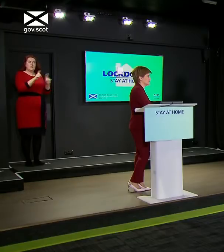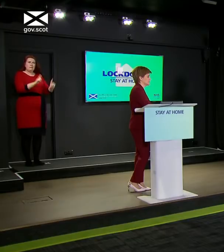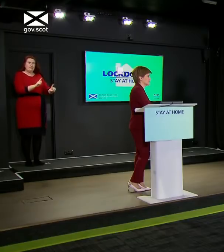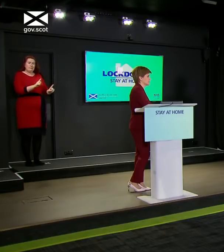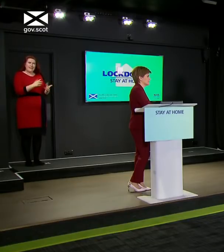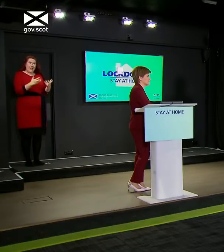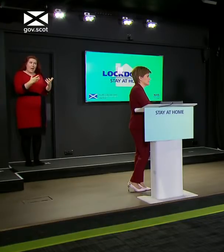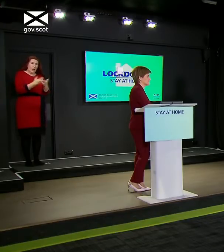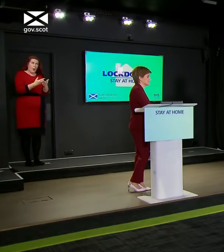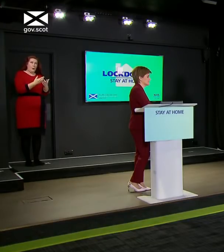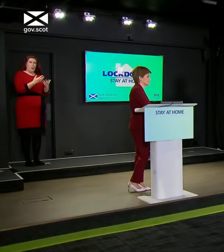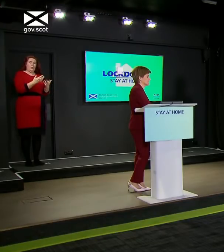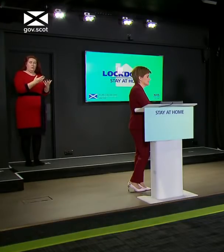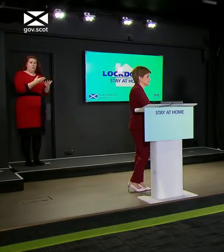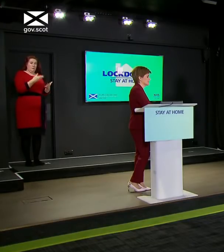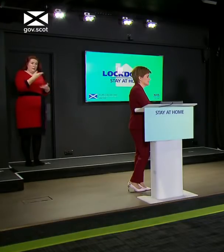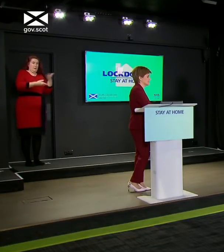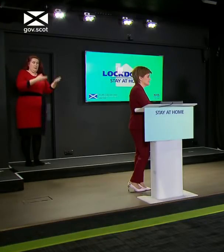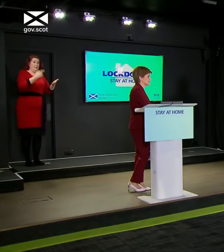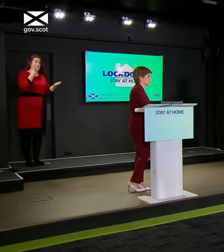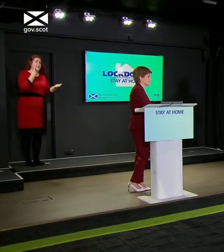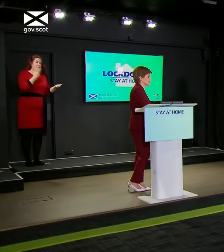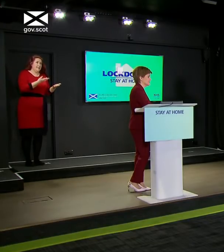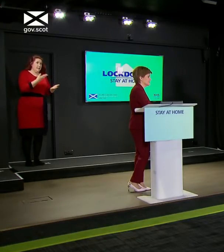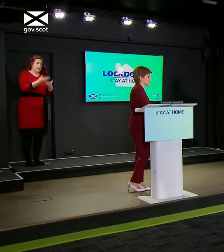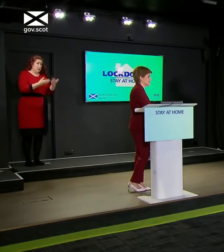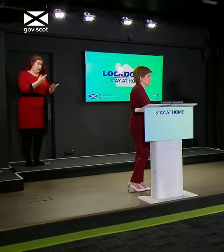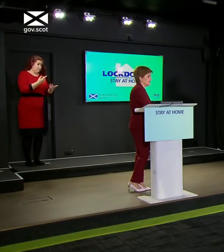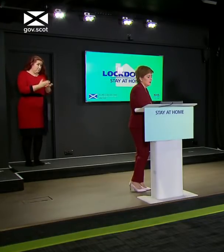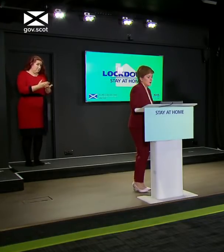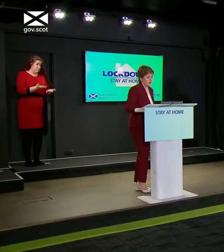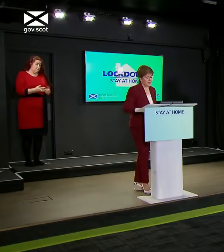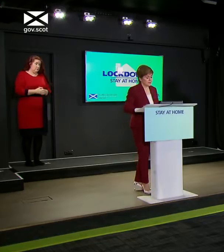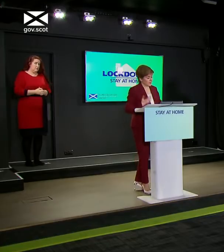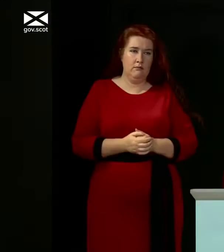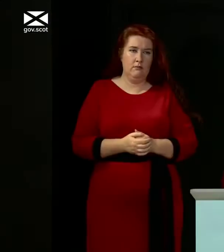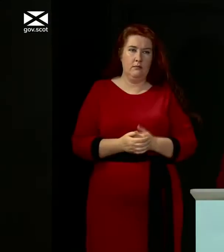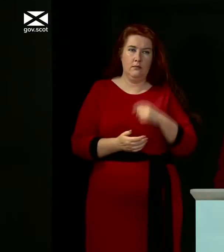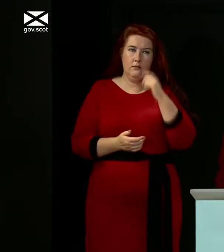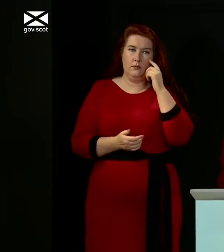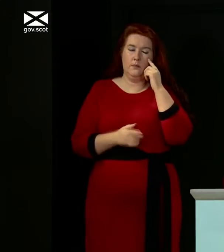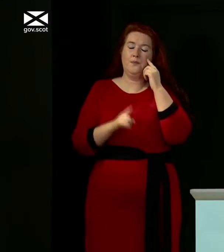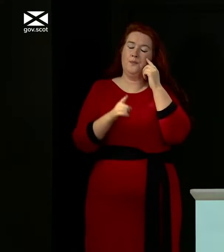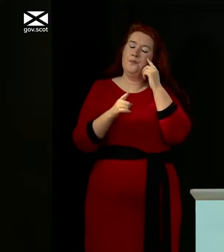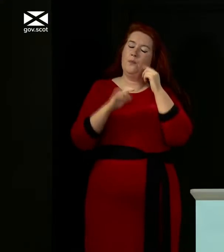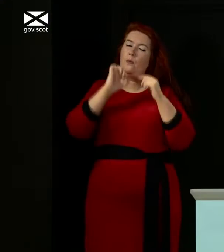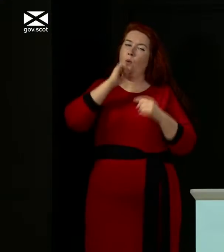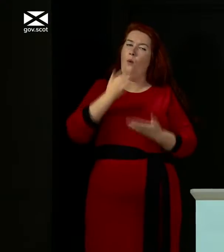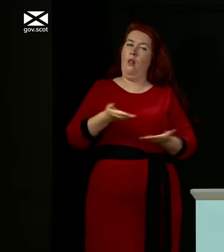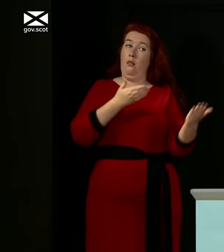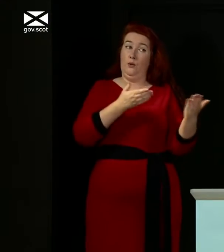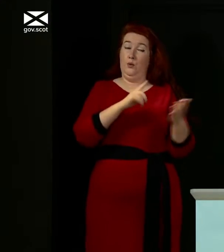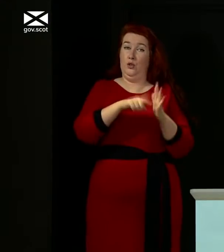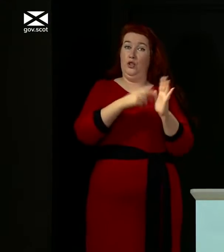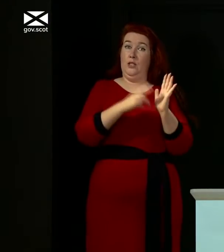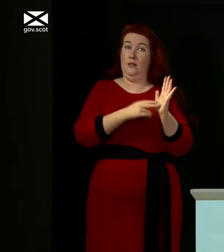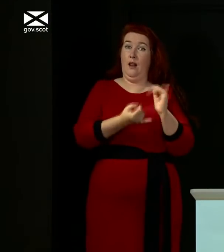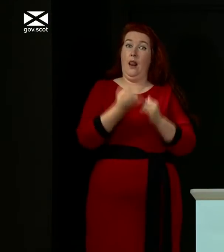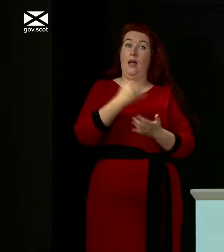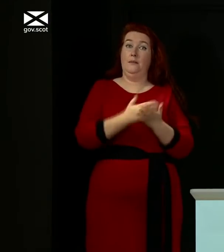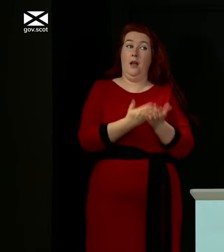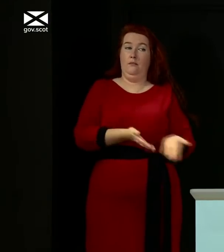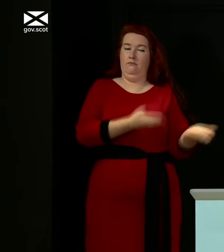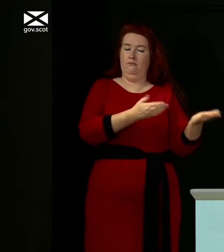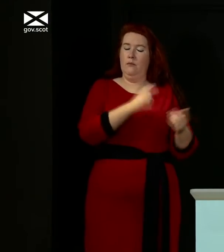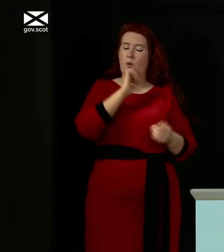how transmissible this potentially is among younger people? I'll hand over to Jason entirely on that last point